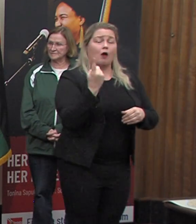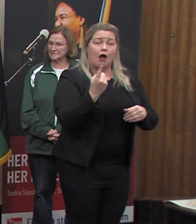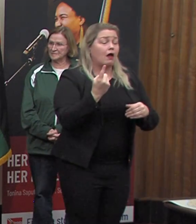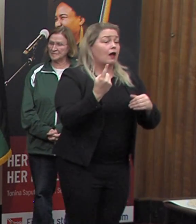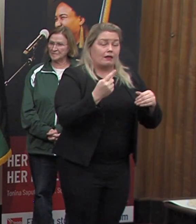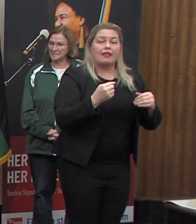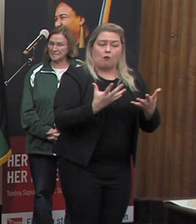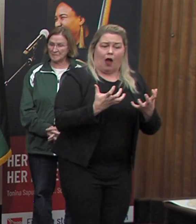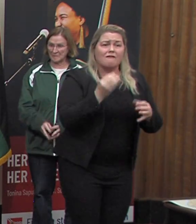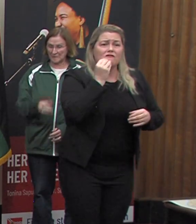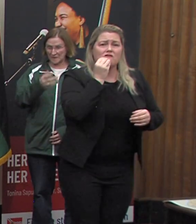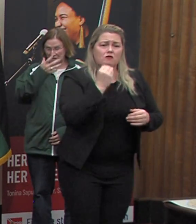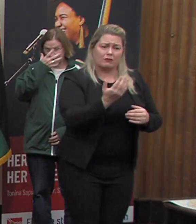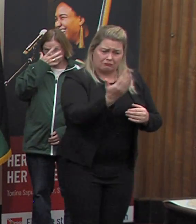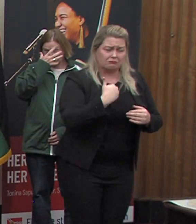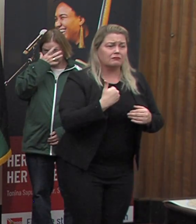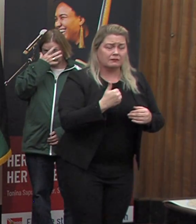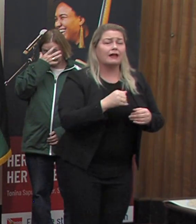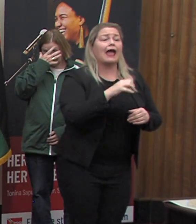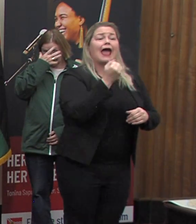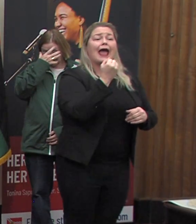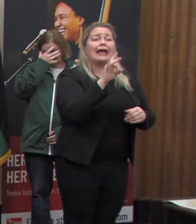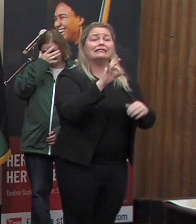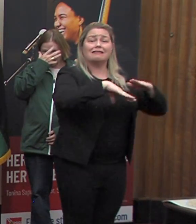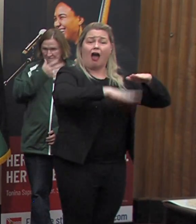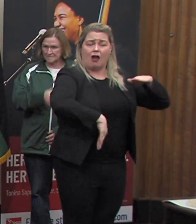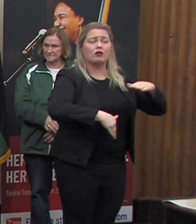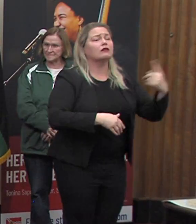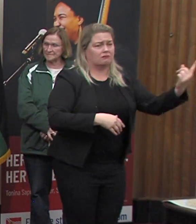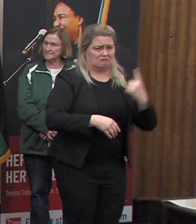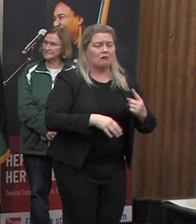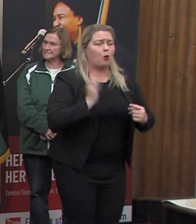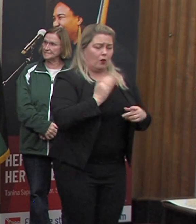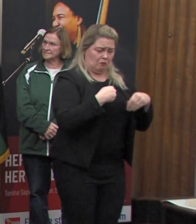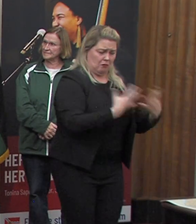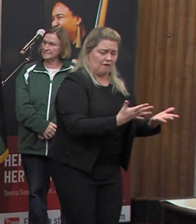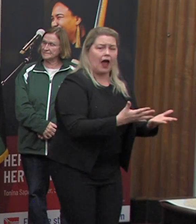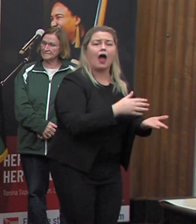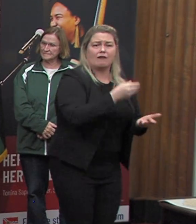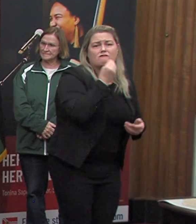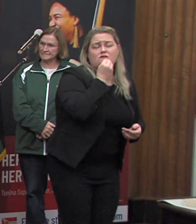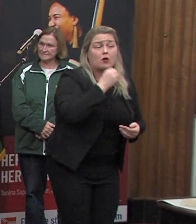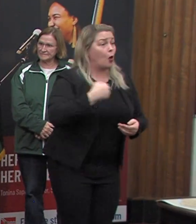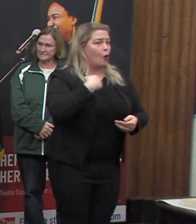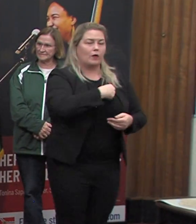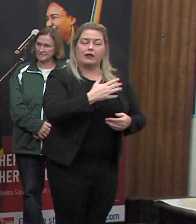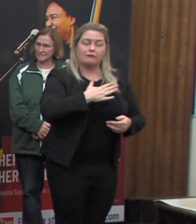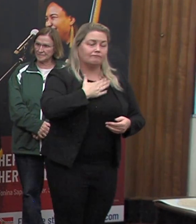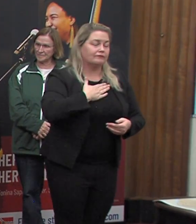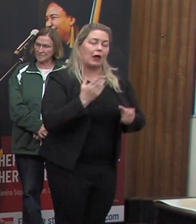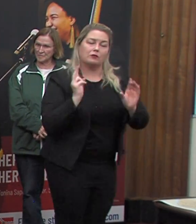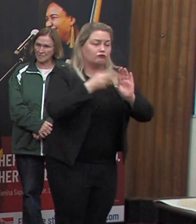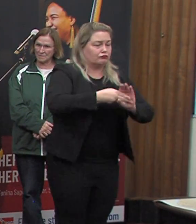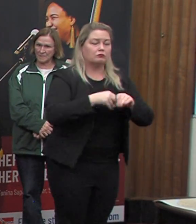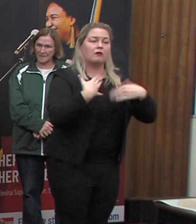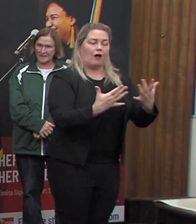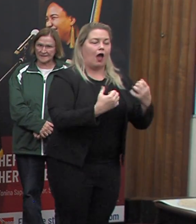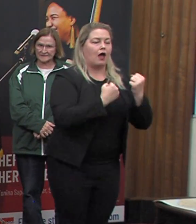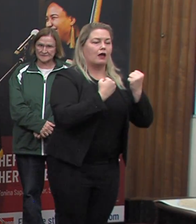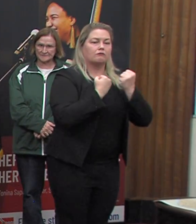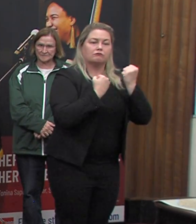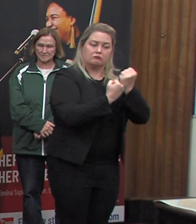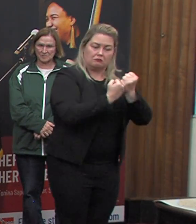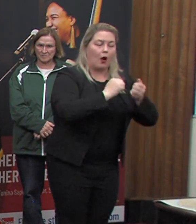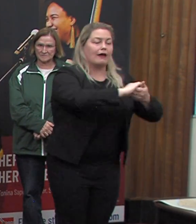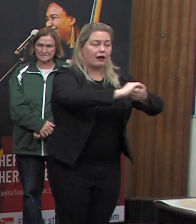that are desiring food ages 18 and under. We too jumped on board in the collaboration and just wanted to make sure that we were able